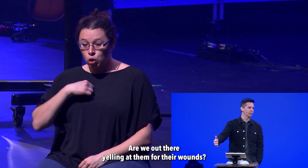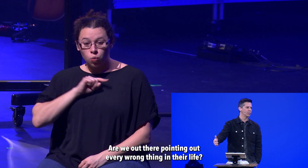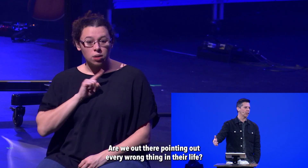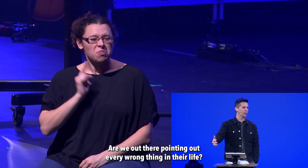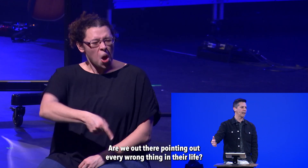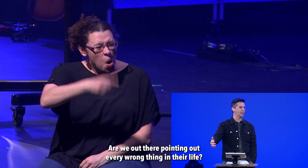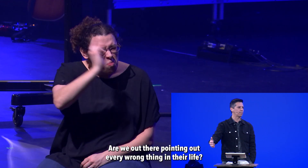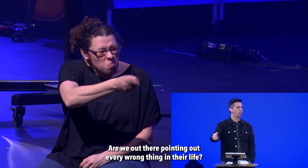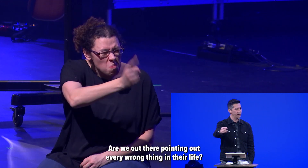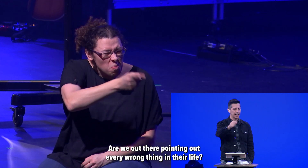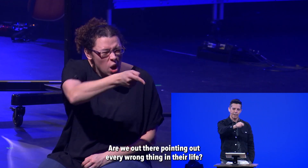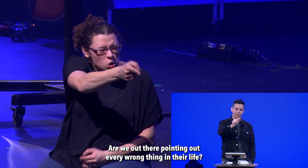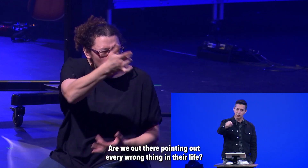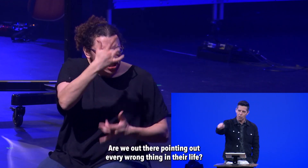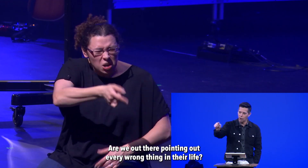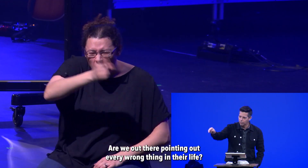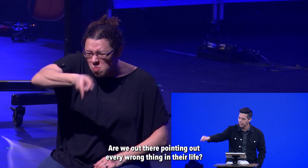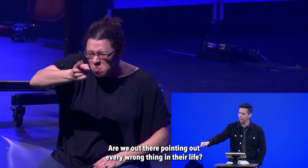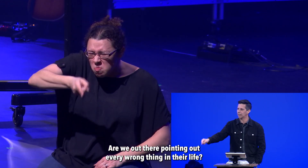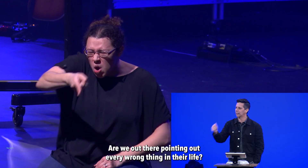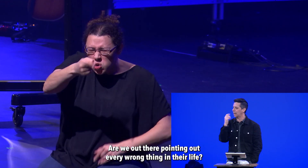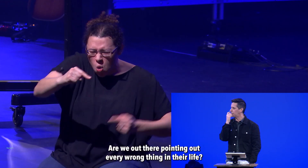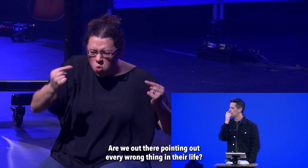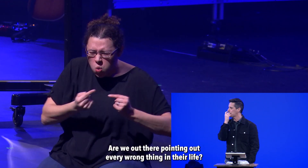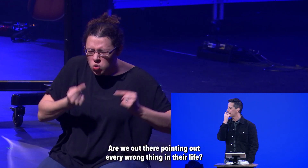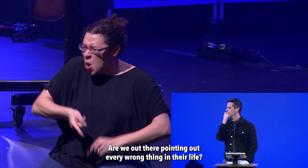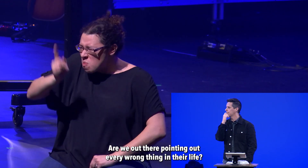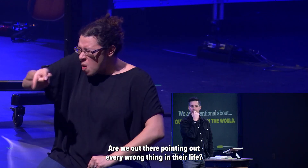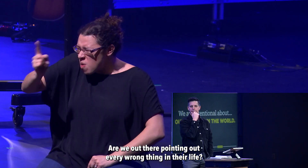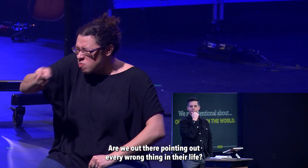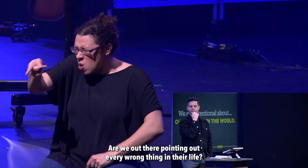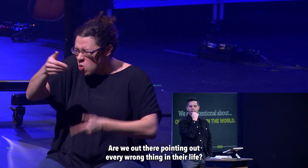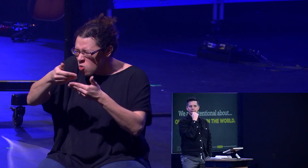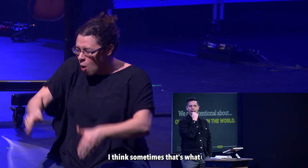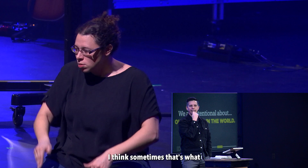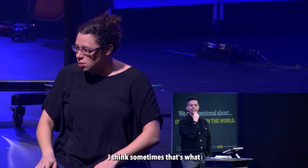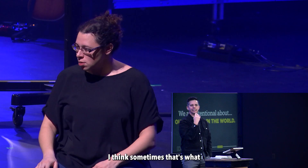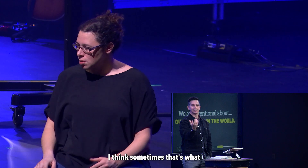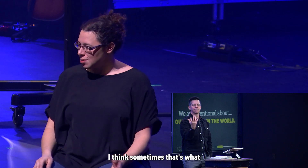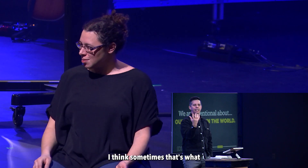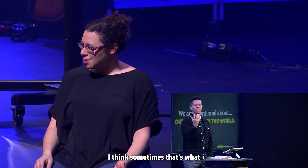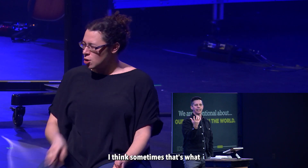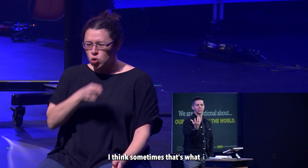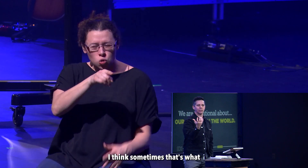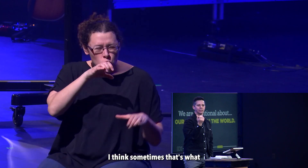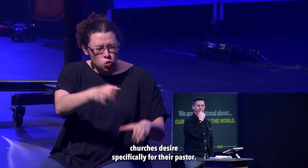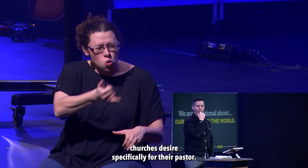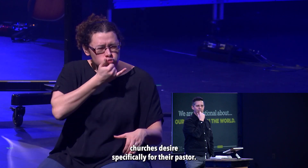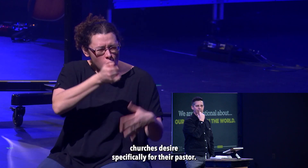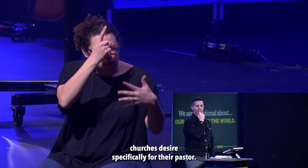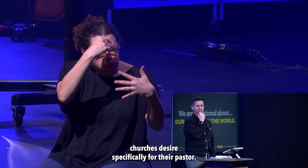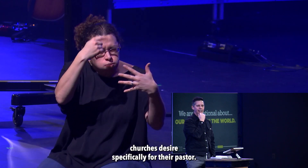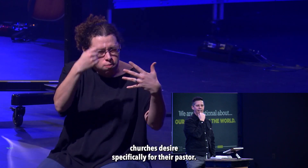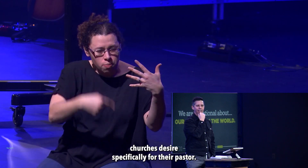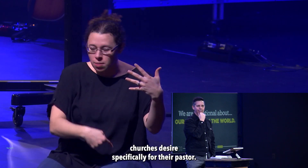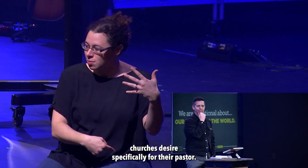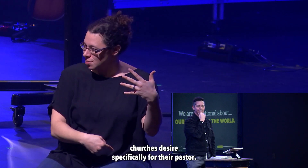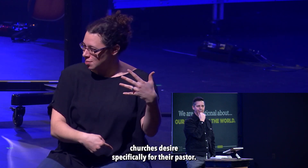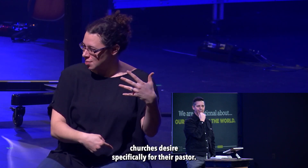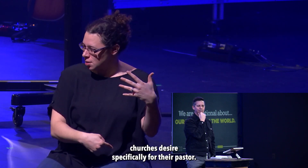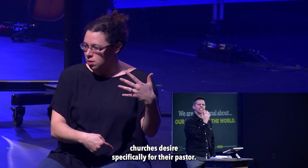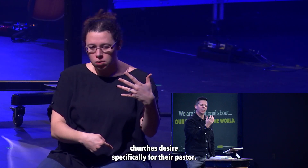their wounds? Are we out there pointing out every wrong thing in their life? I think sometimes that's what churches